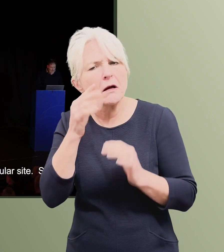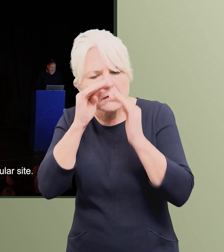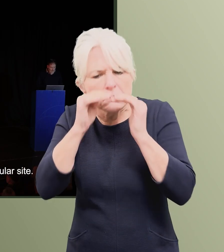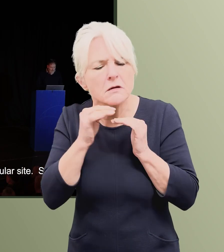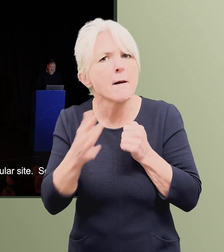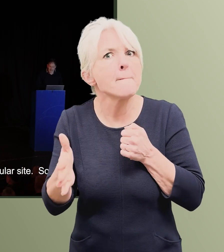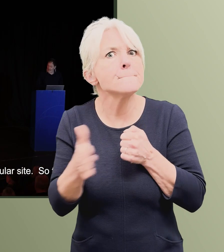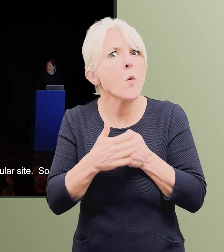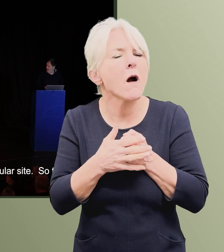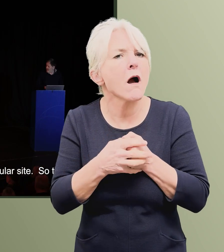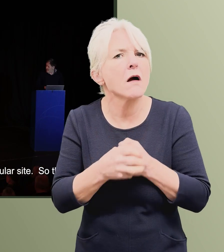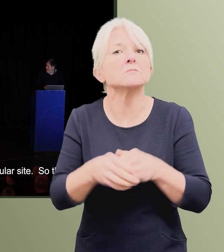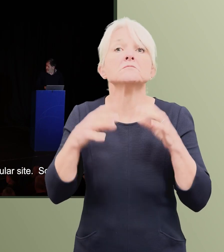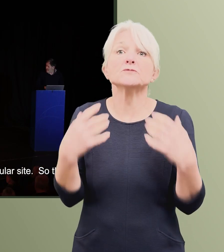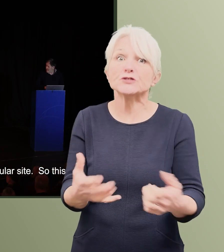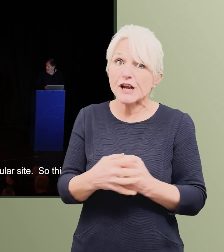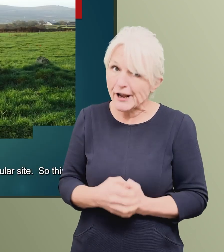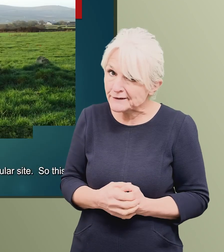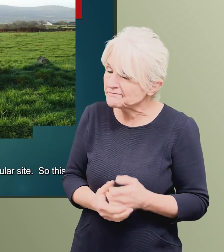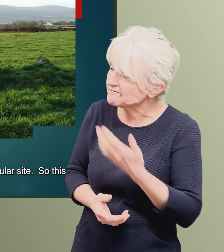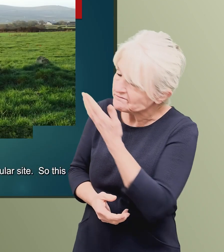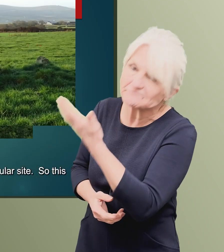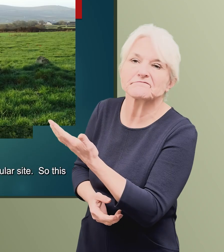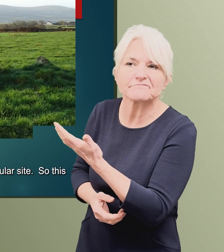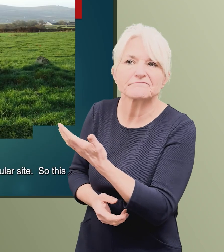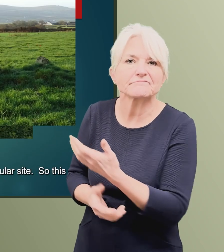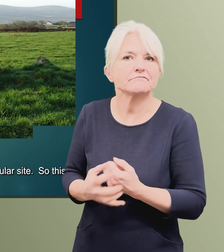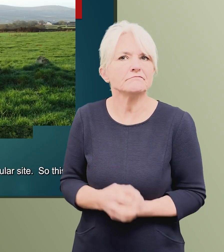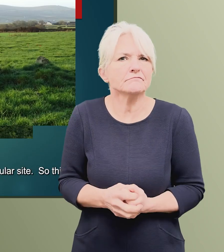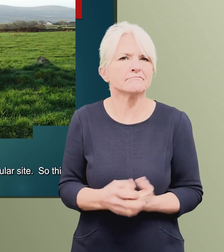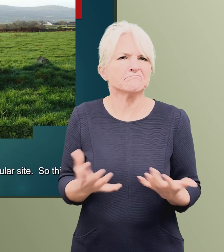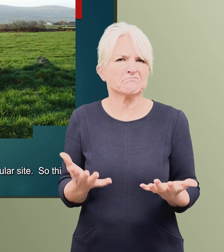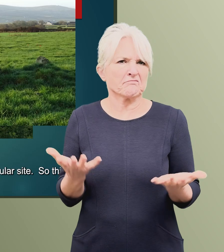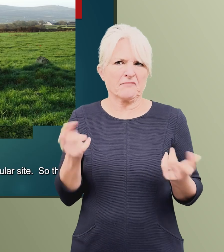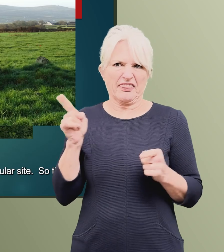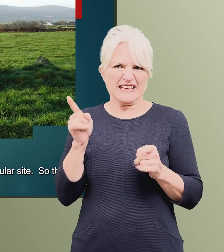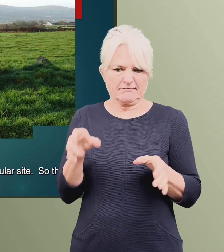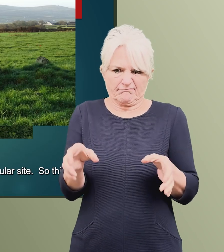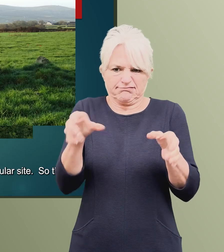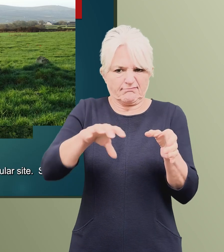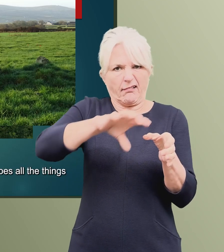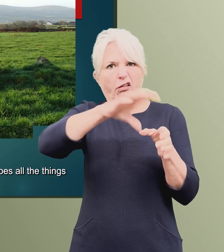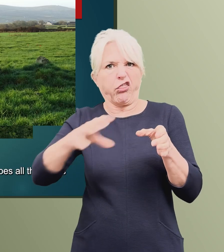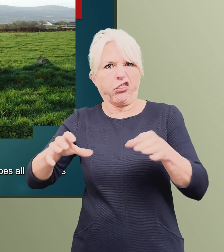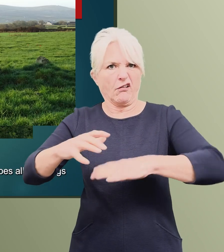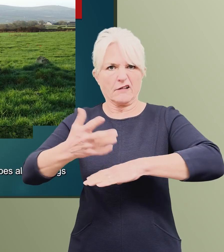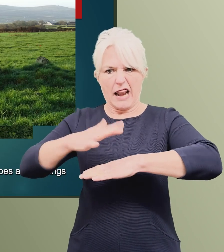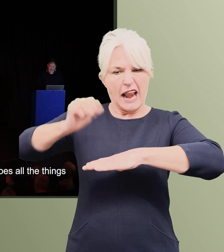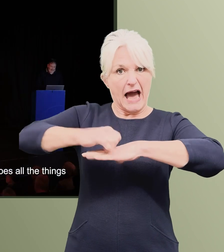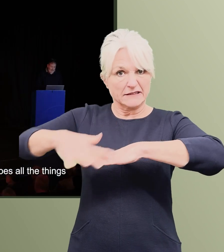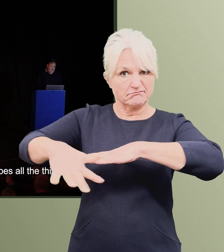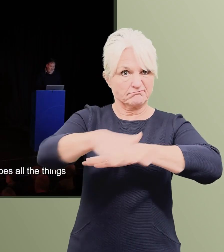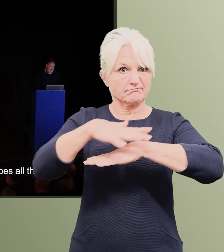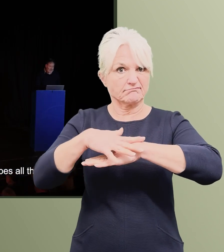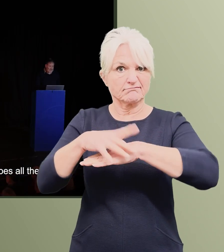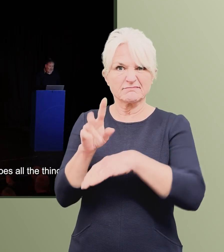to getting maybe running a project with this particular site. So this is what we've got in terms of where